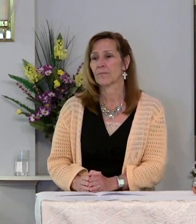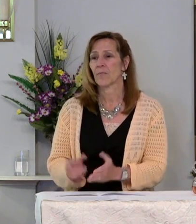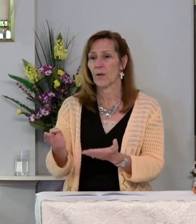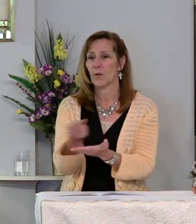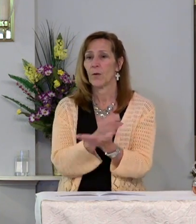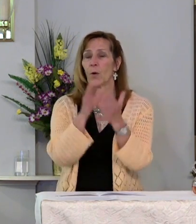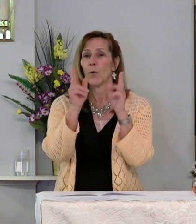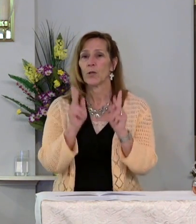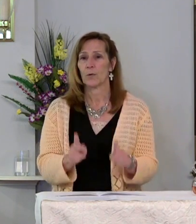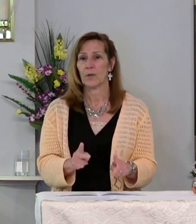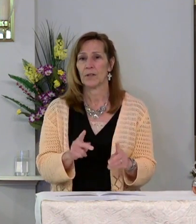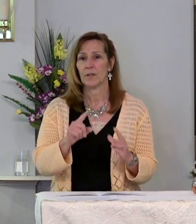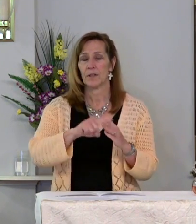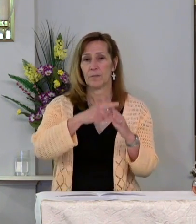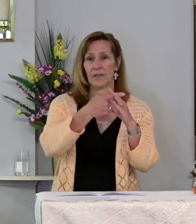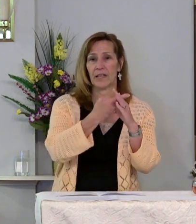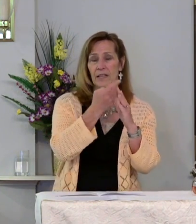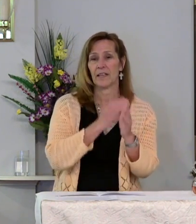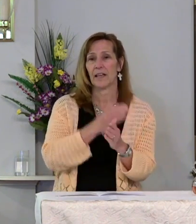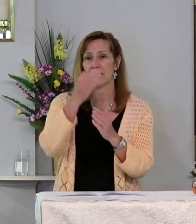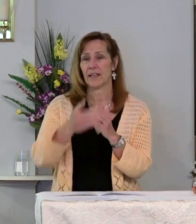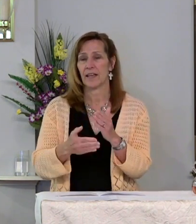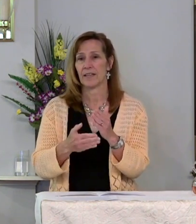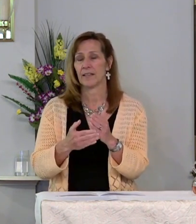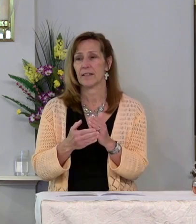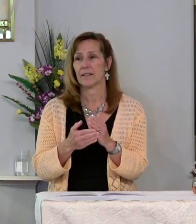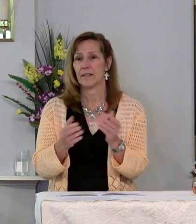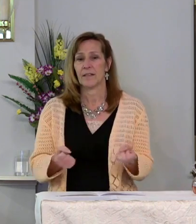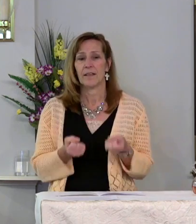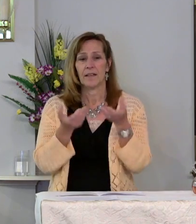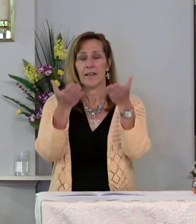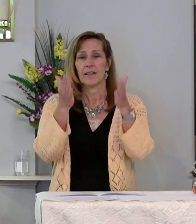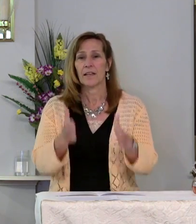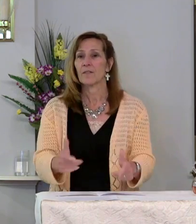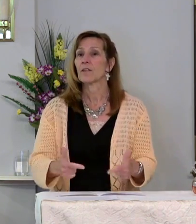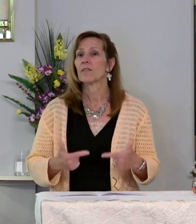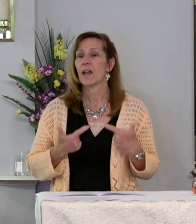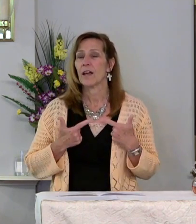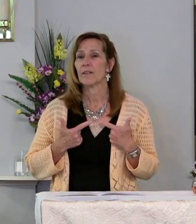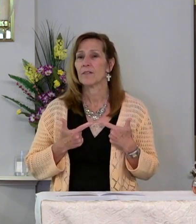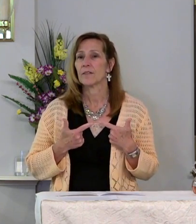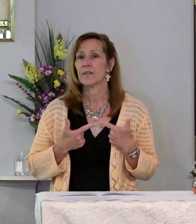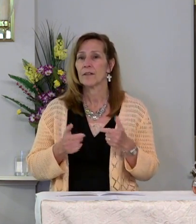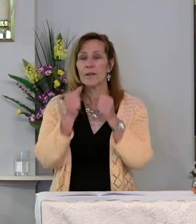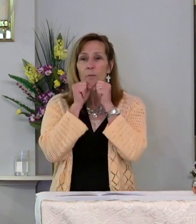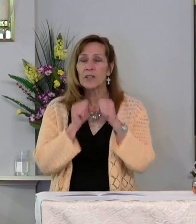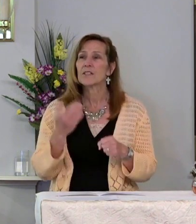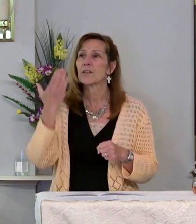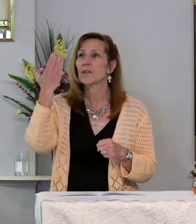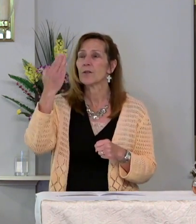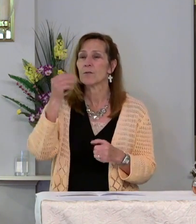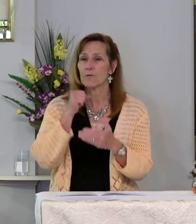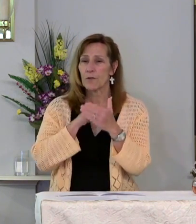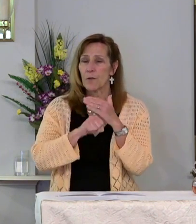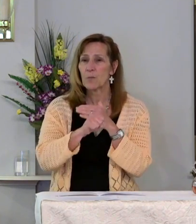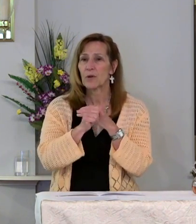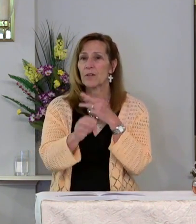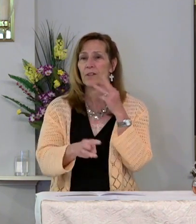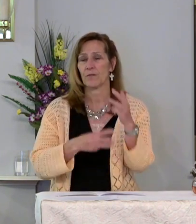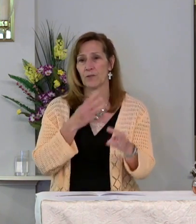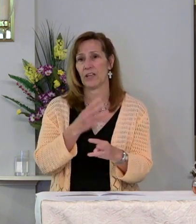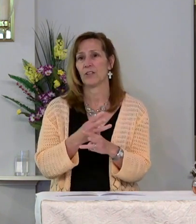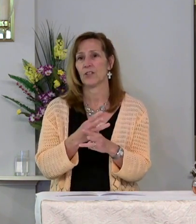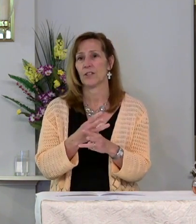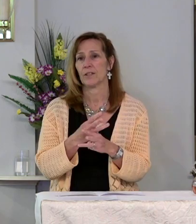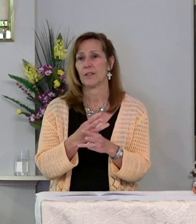Holy One, the beginning and the end, the giver of life, blessed are you for the birth of creation.